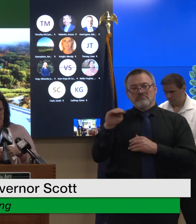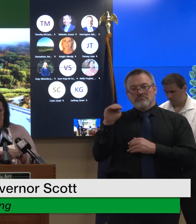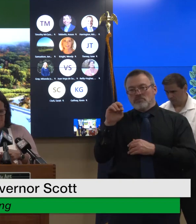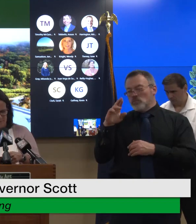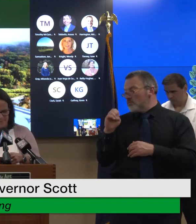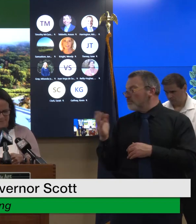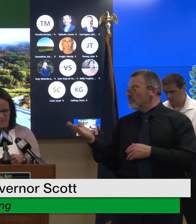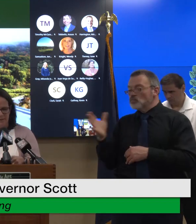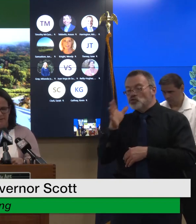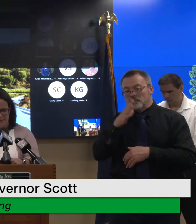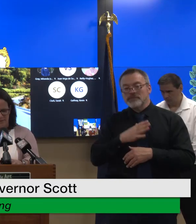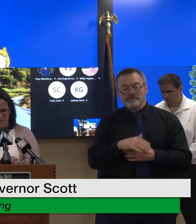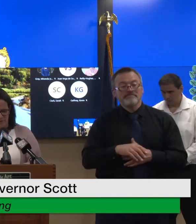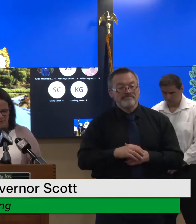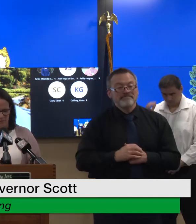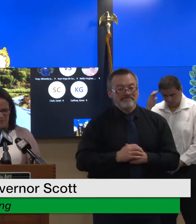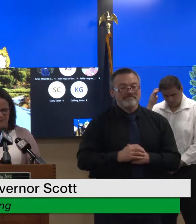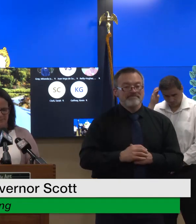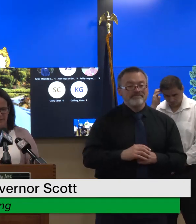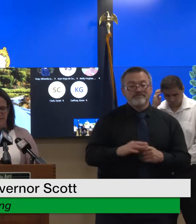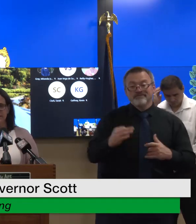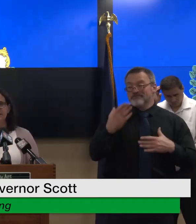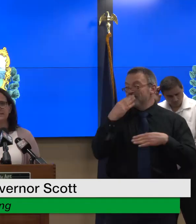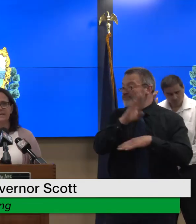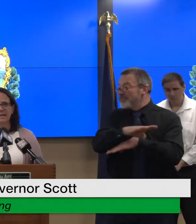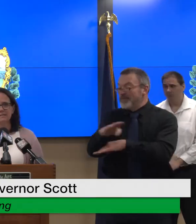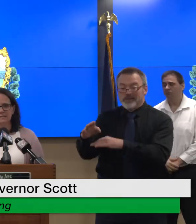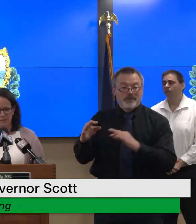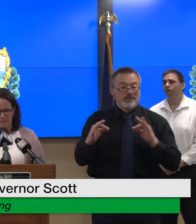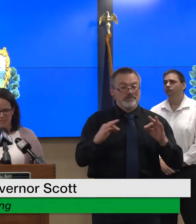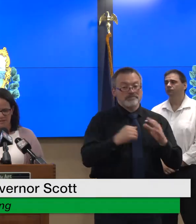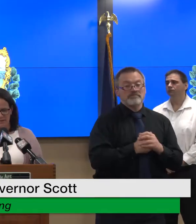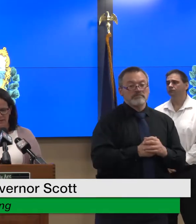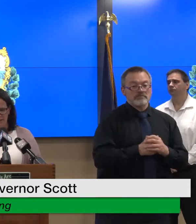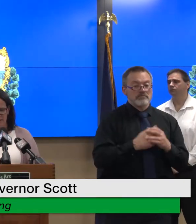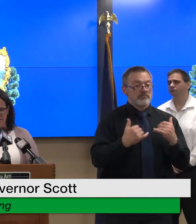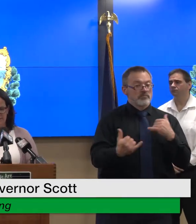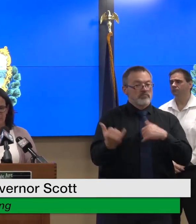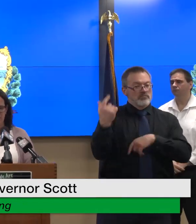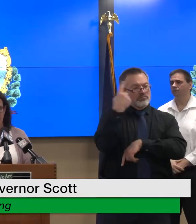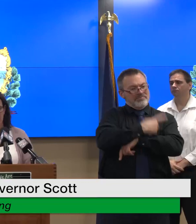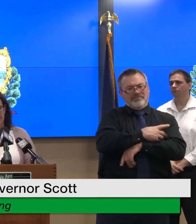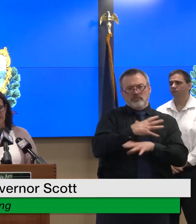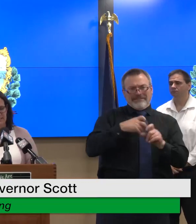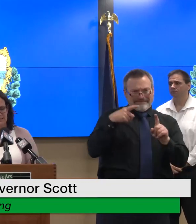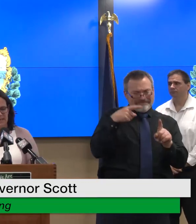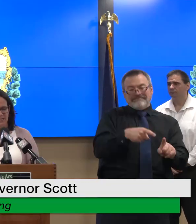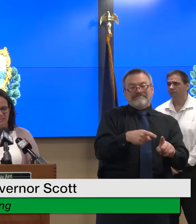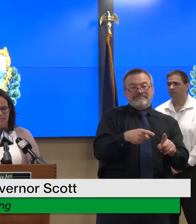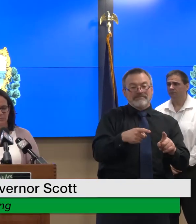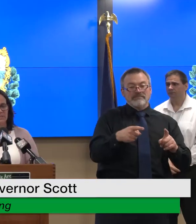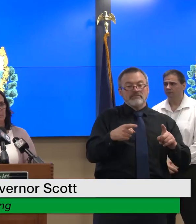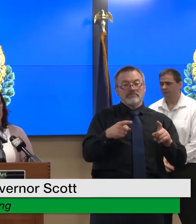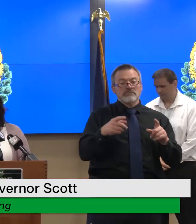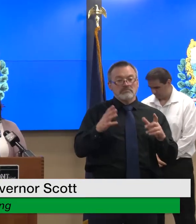Thank you, Secretary Flynn. Good afternoon, everyone. Today, I'll start by sharing a summary of our agency's actions in response to